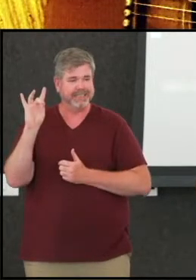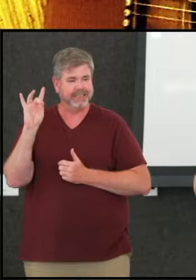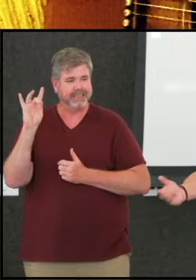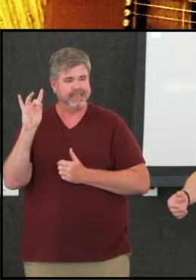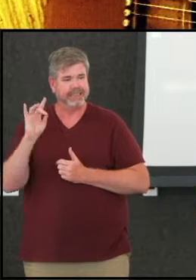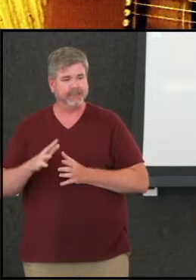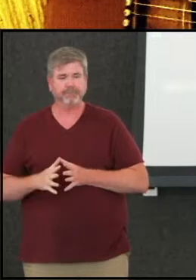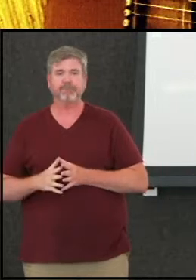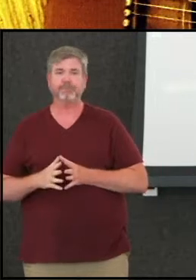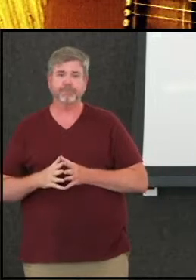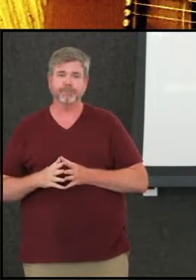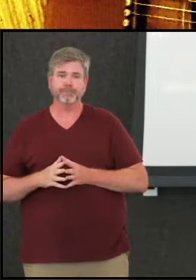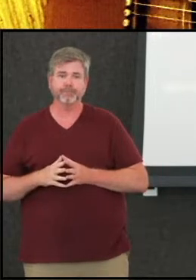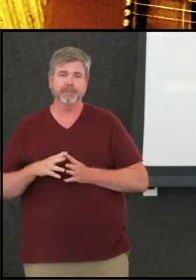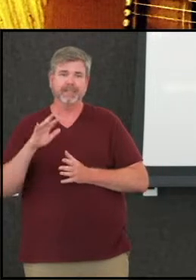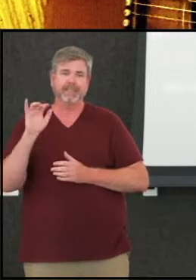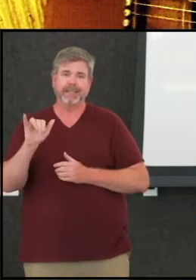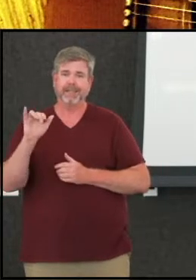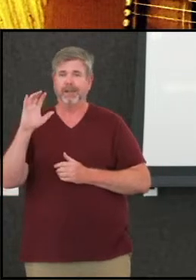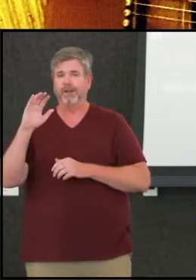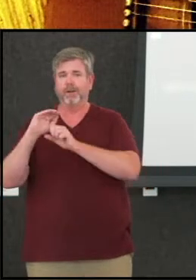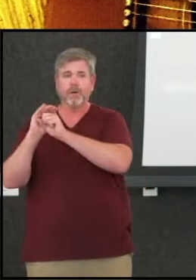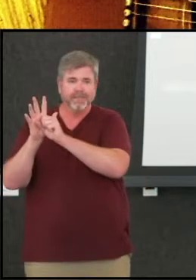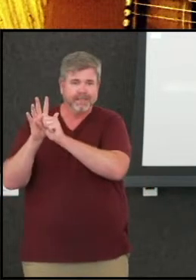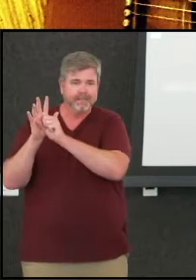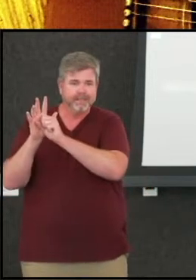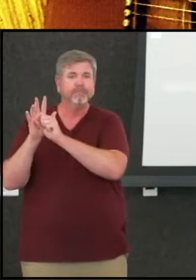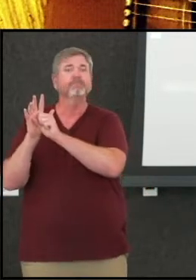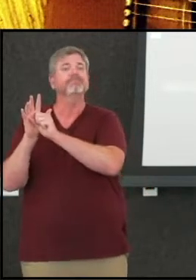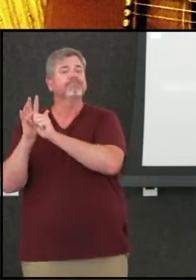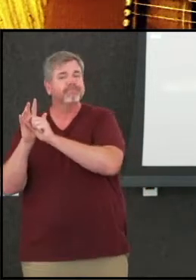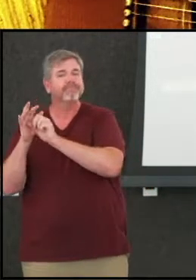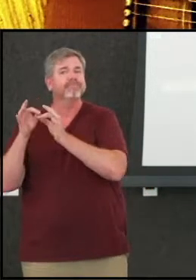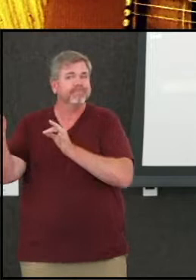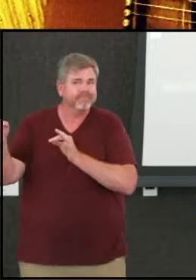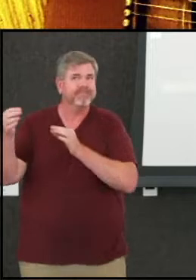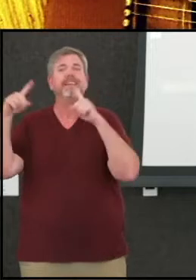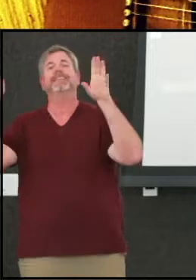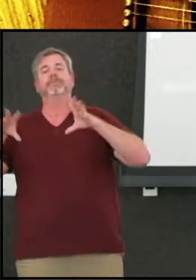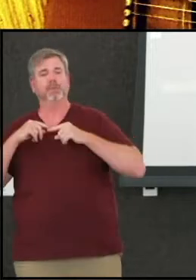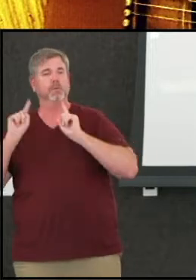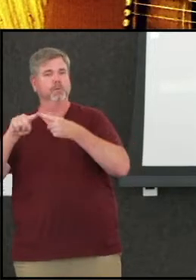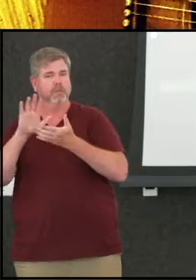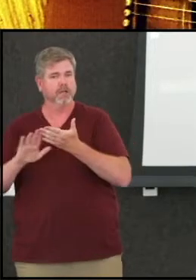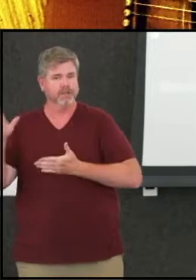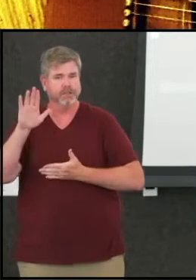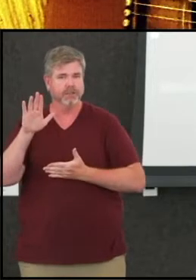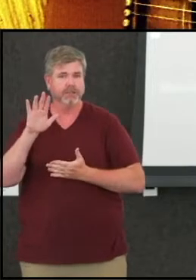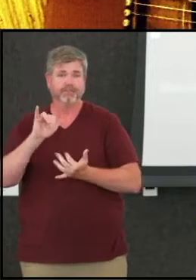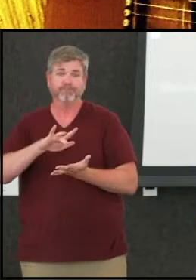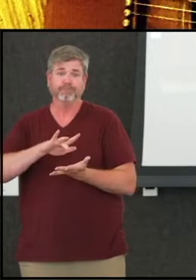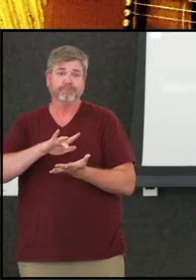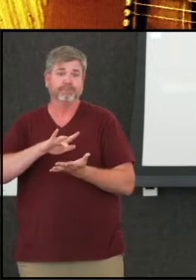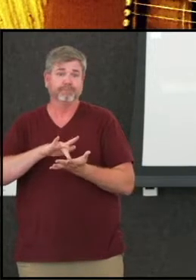during COVID for a semester. He died of fentanyl poisoning after taking a counterfeit Percocet